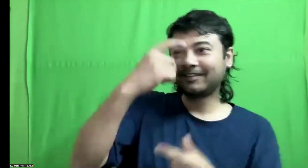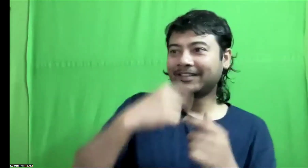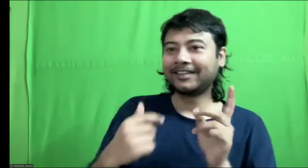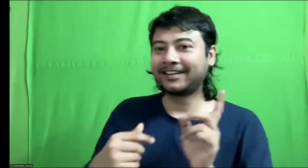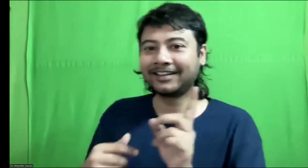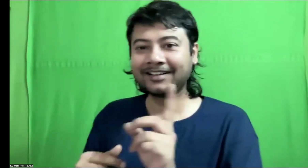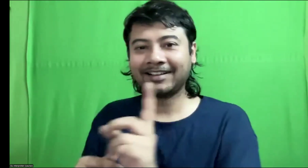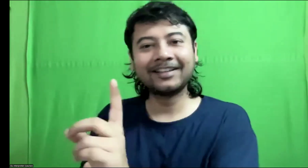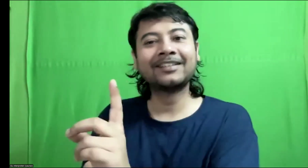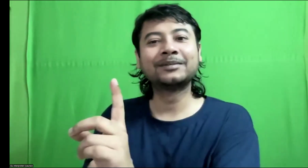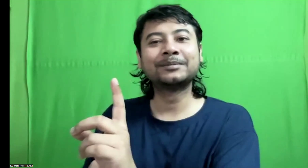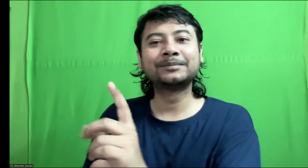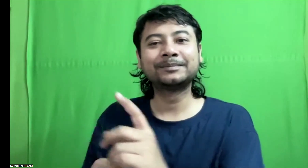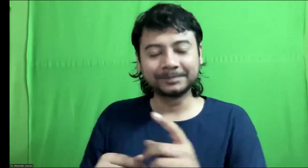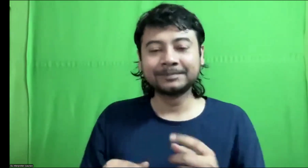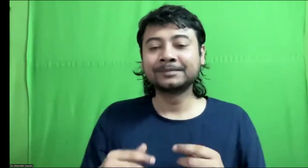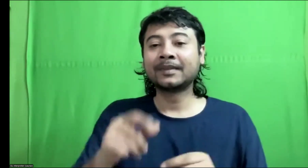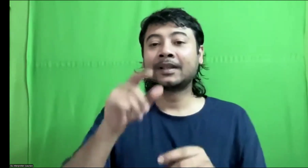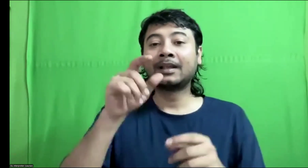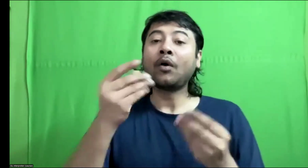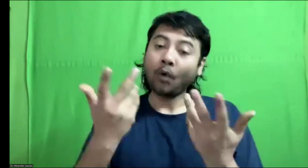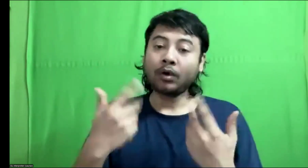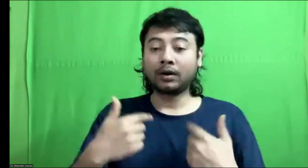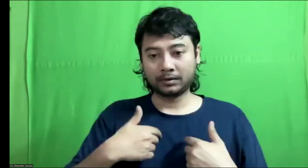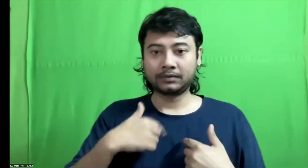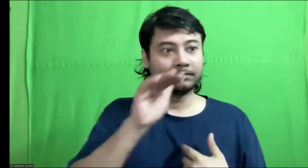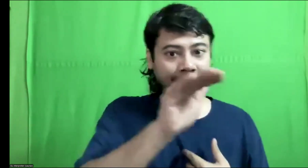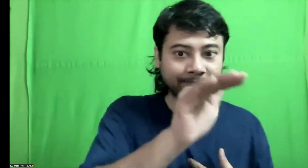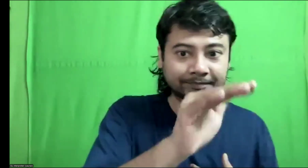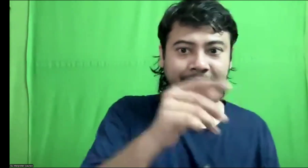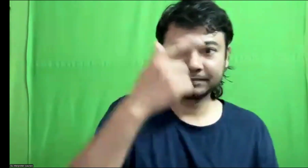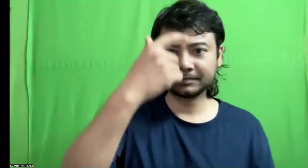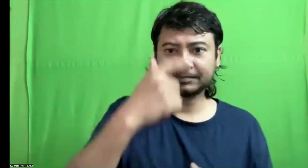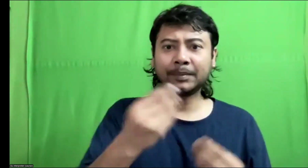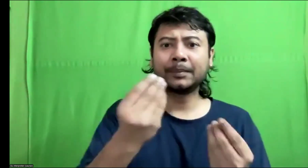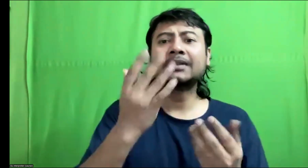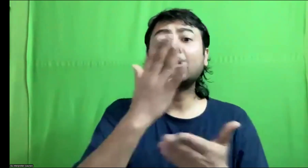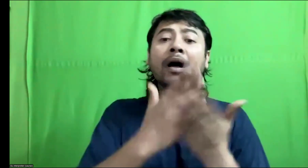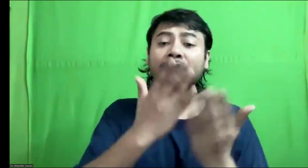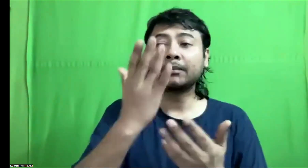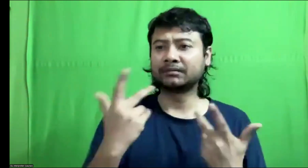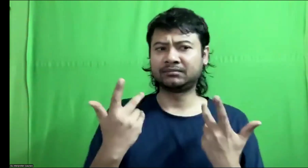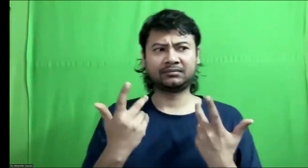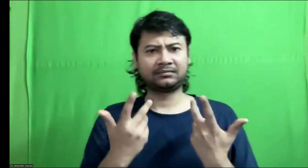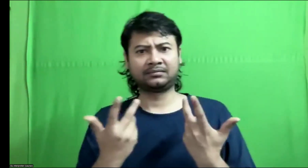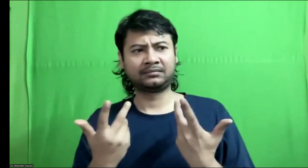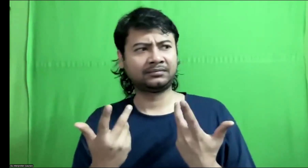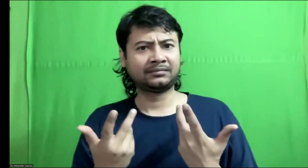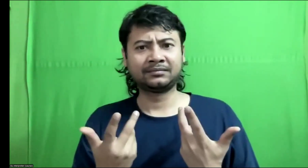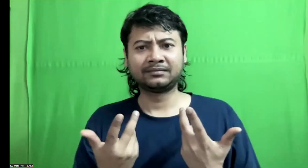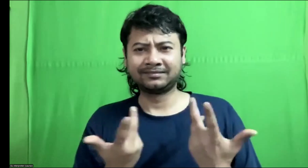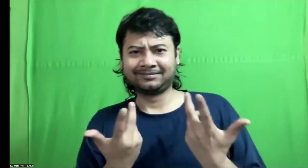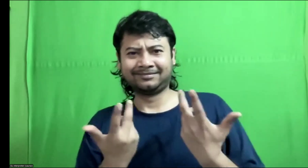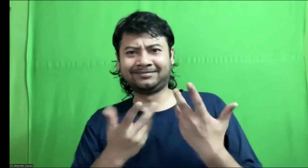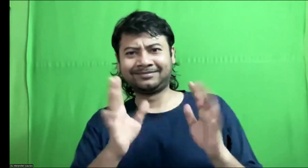be a little afraid. Why are you calling them? Why are you catching them and telling them forcefully to come and offer a lamp. But once they offer, they